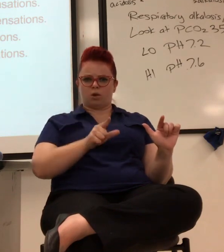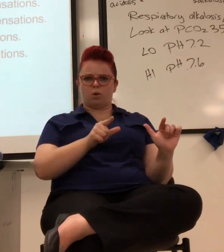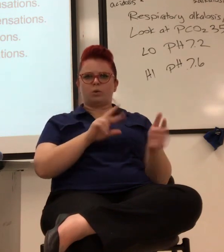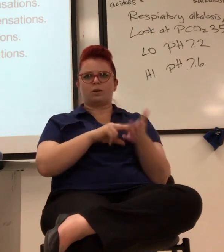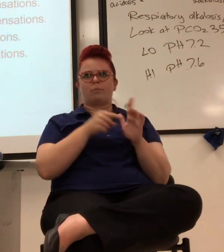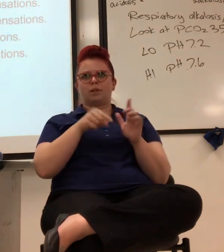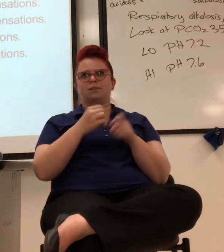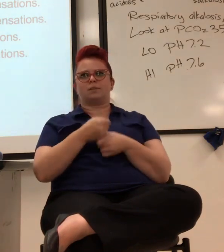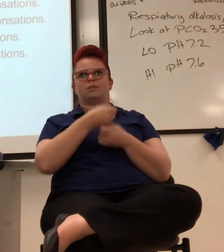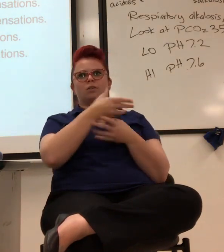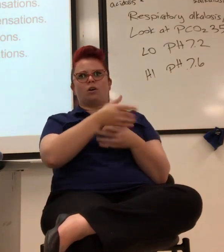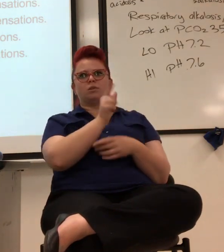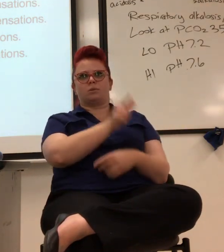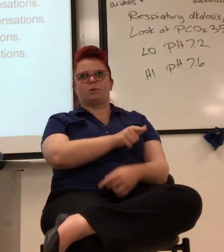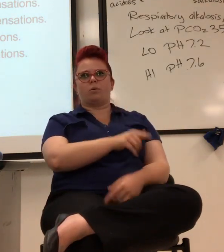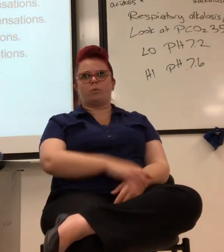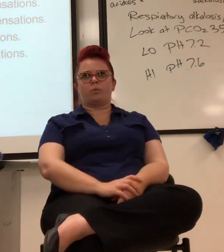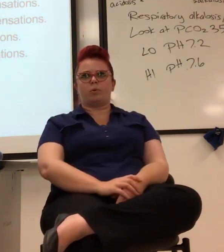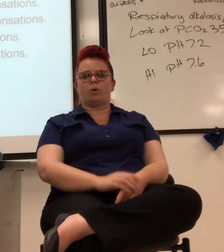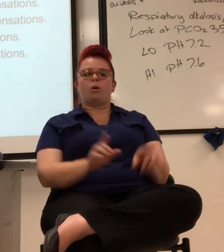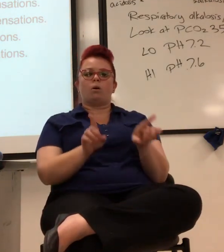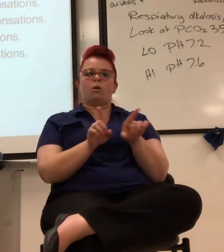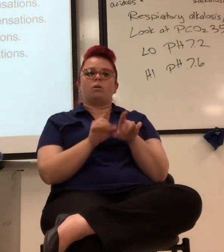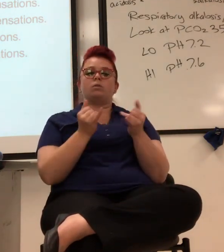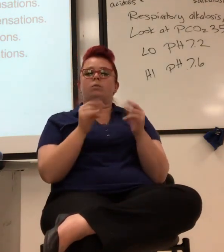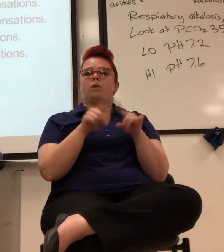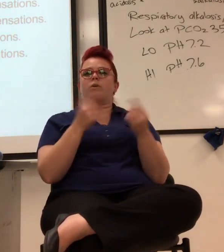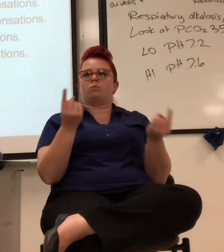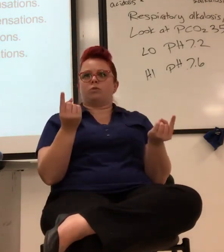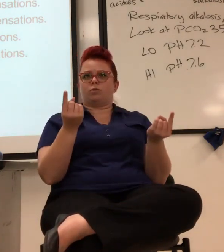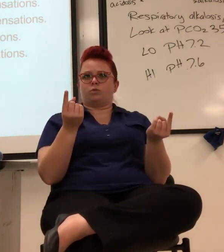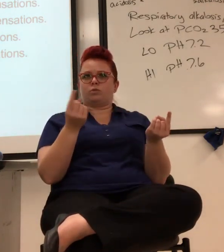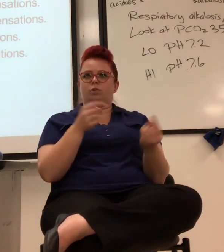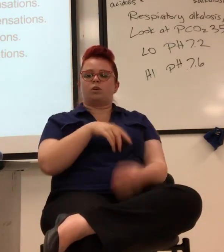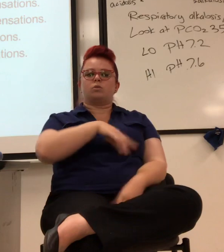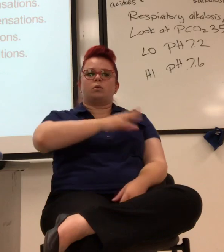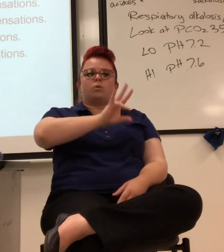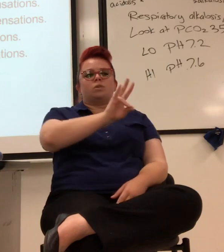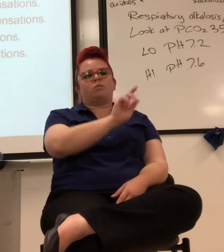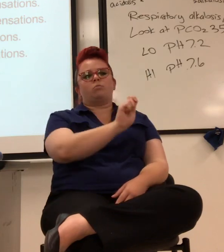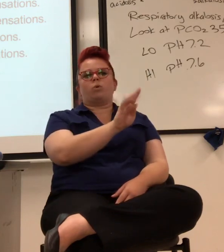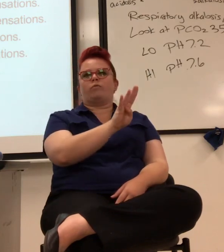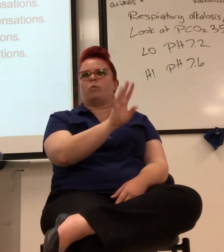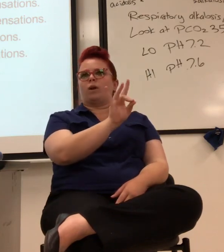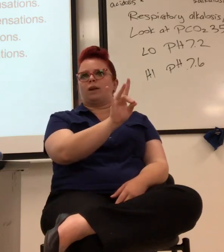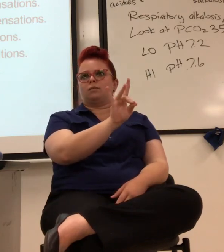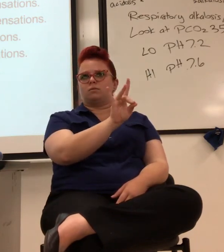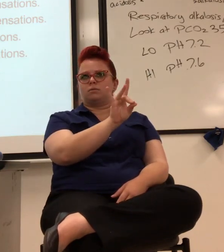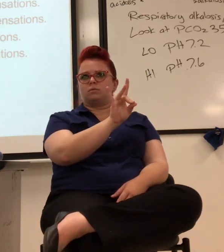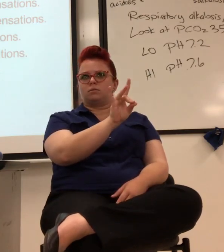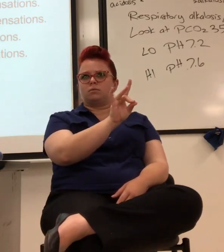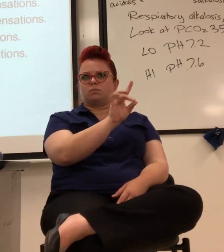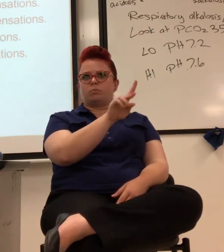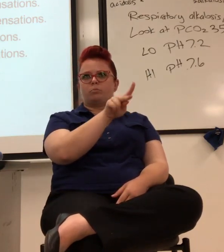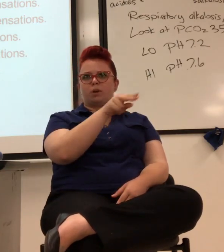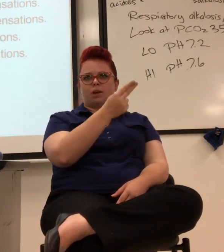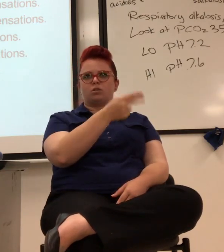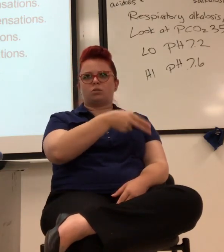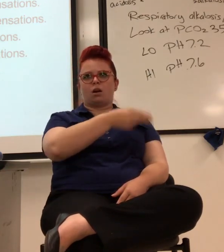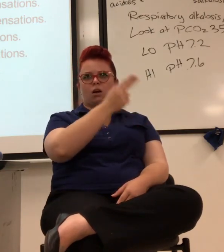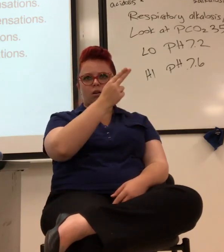So it's a metabolic cause. Low base, low pH. It's more acidic. Does